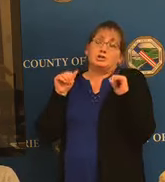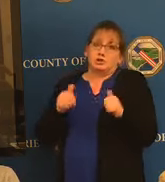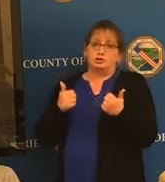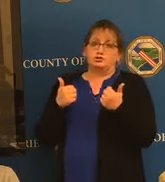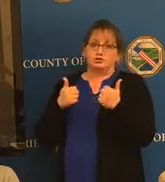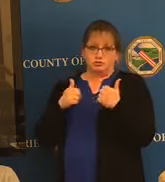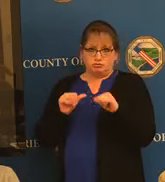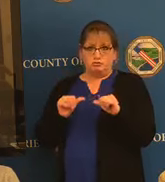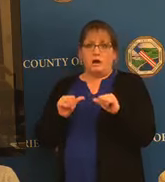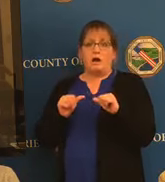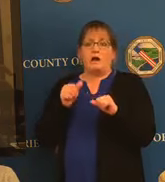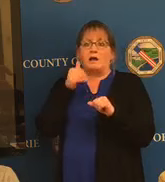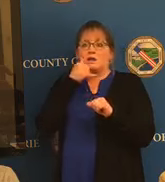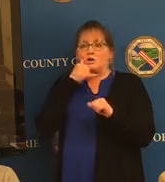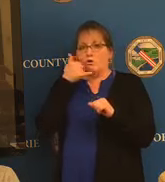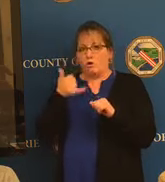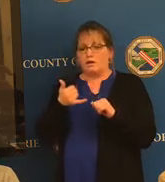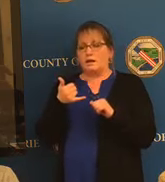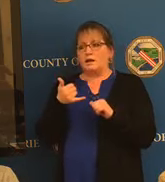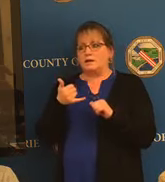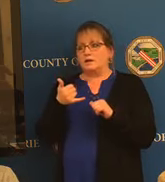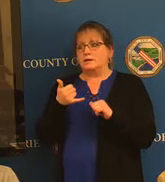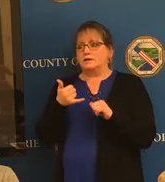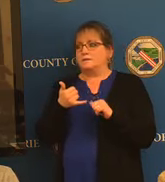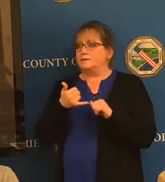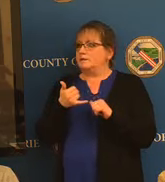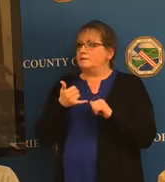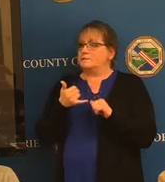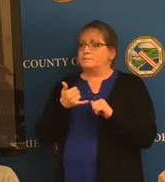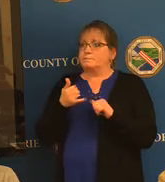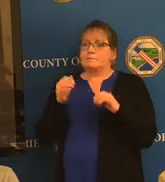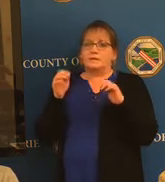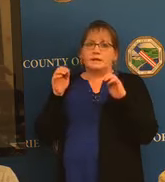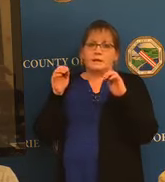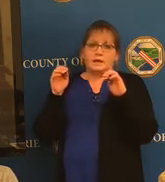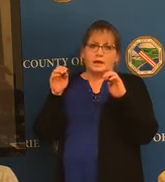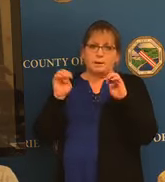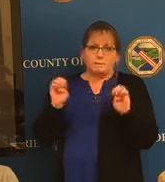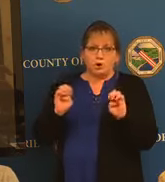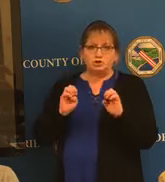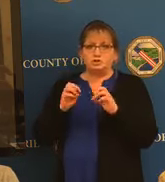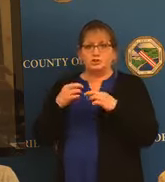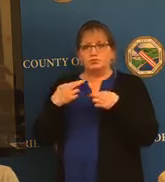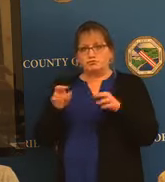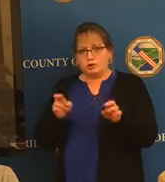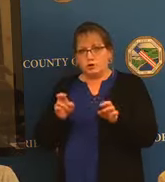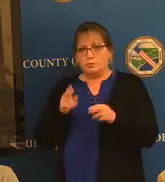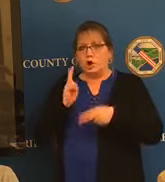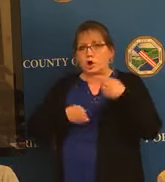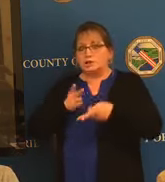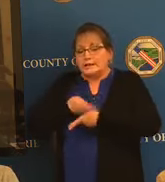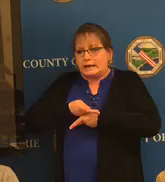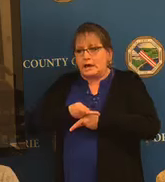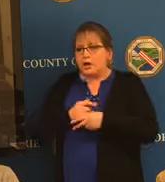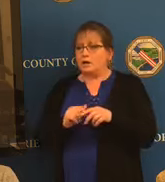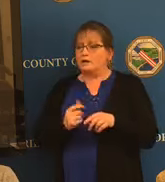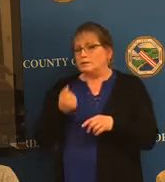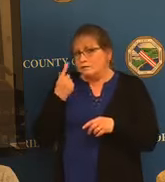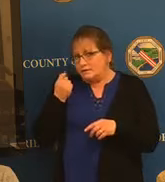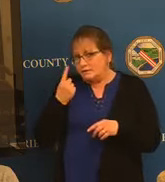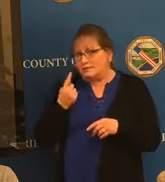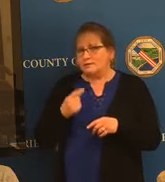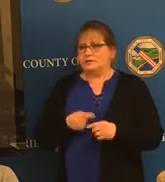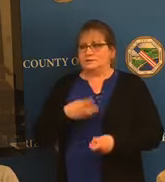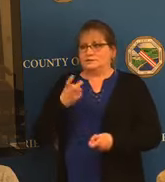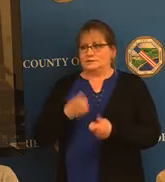try, calling an emergency department or an urgent care center. However, it's very difficult